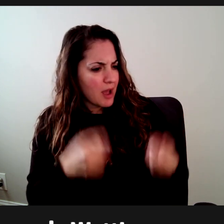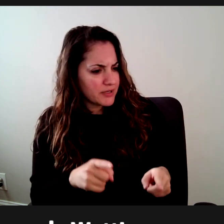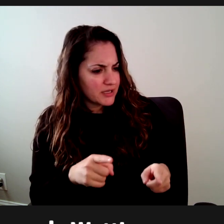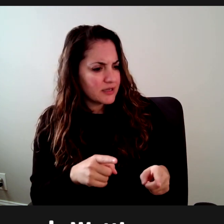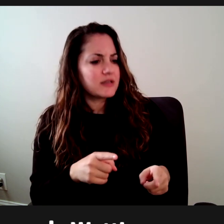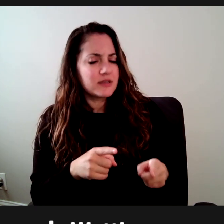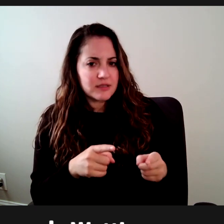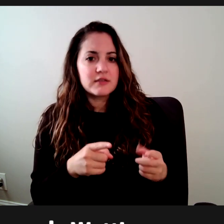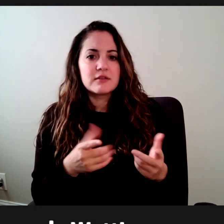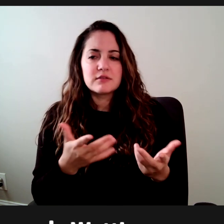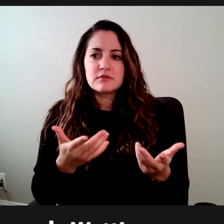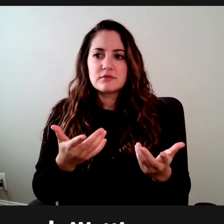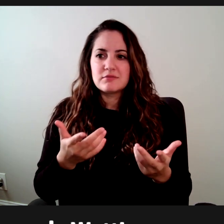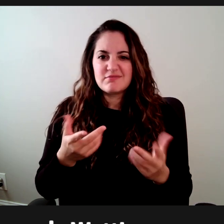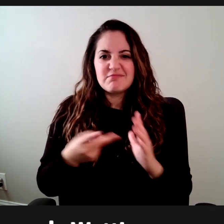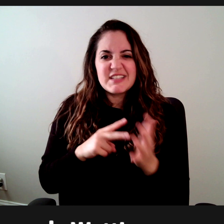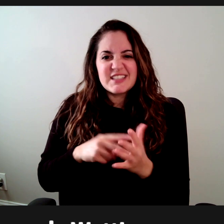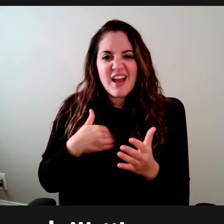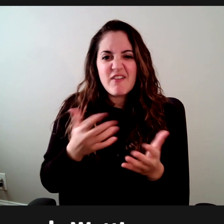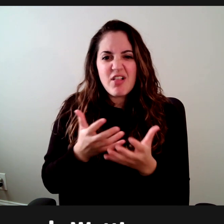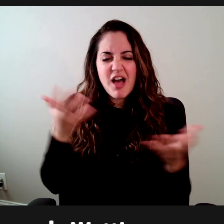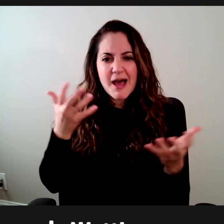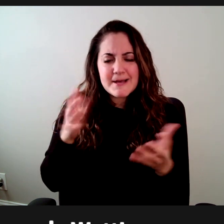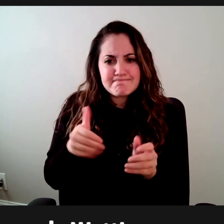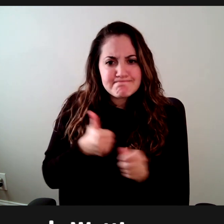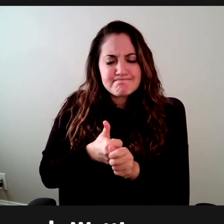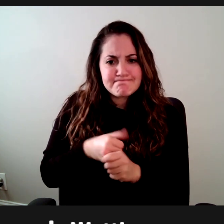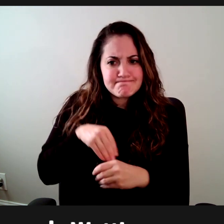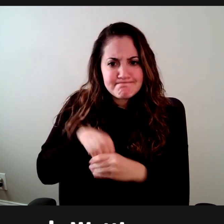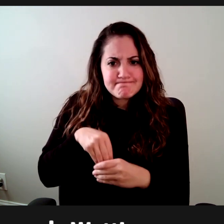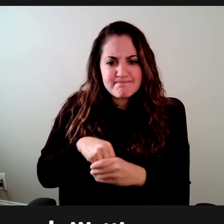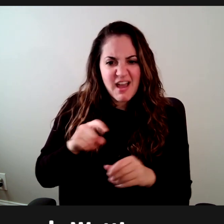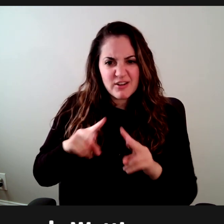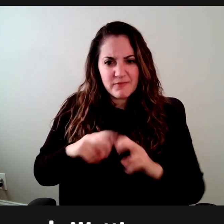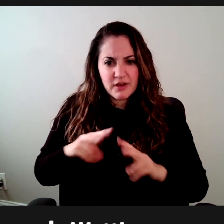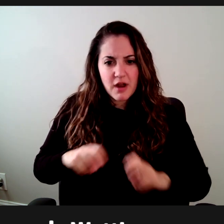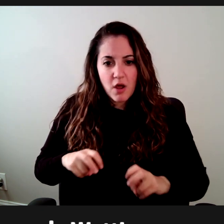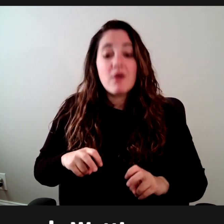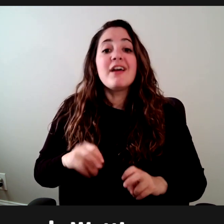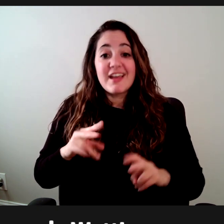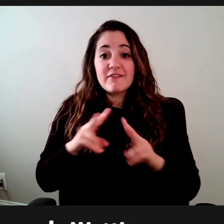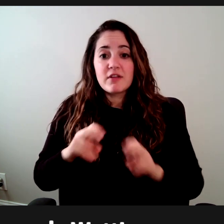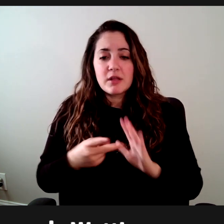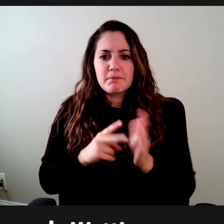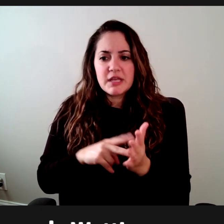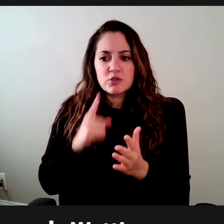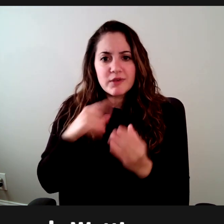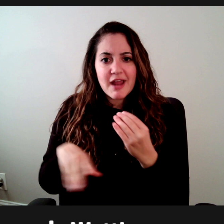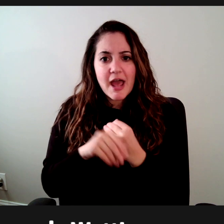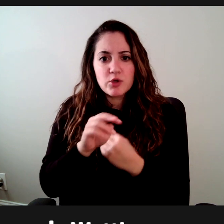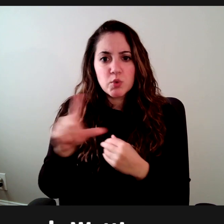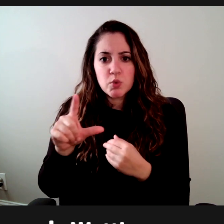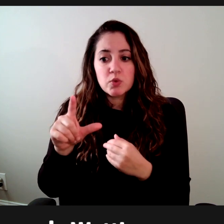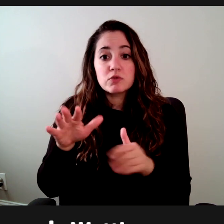this trigger that's happening, and there's a lot of stuff, and how can we bring in some tools to start to slow that down